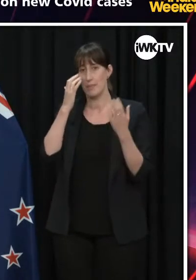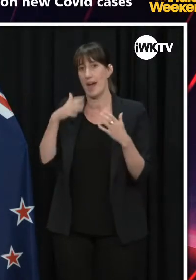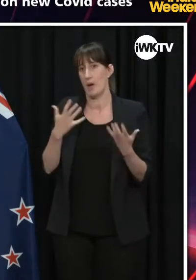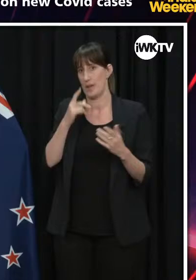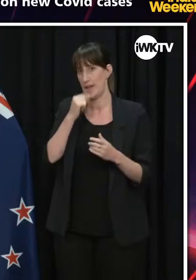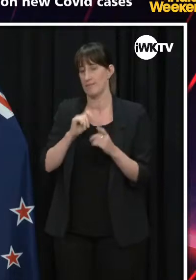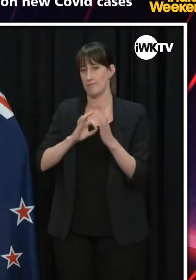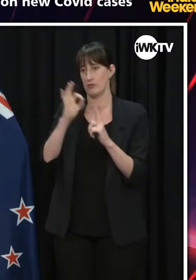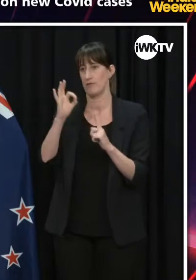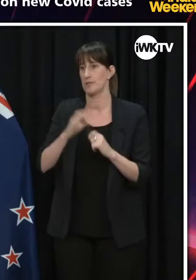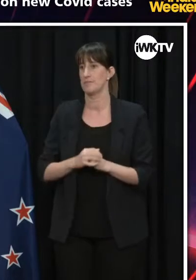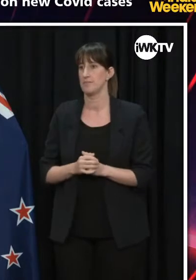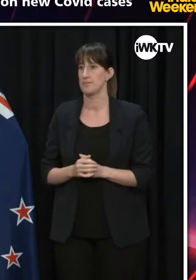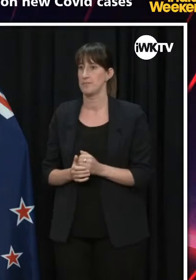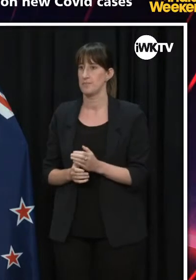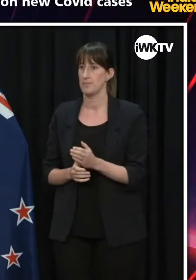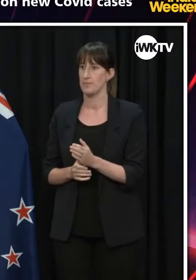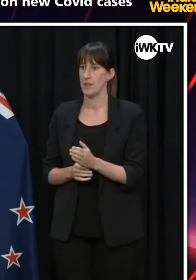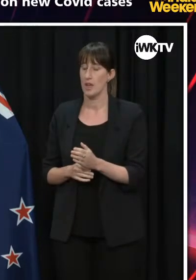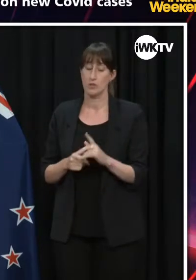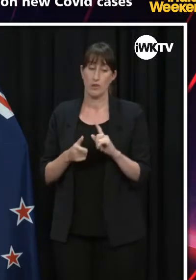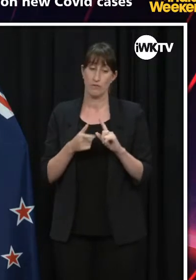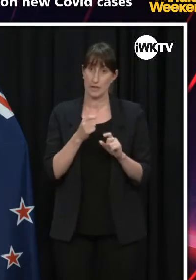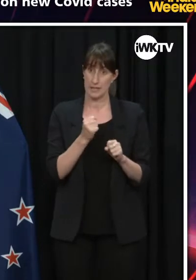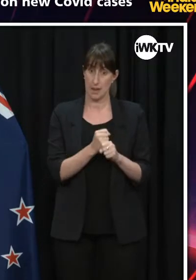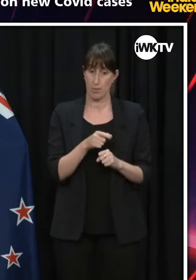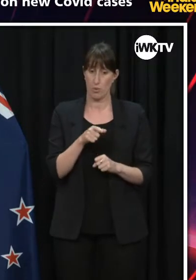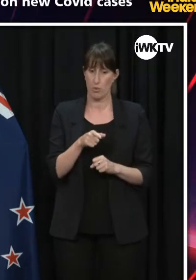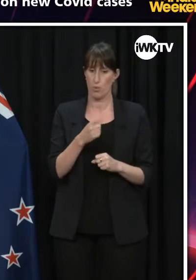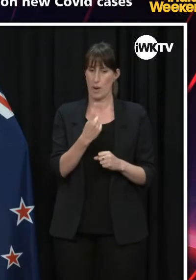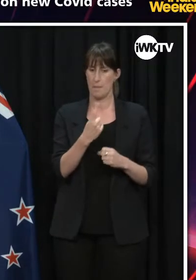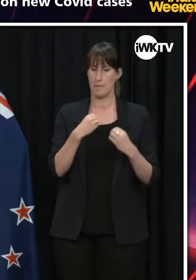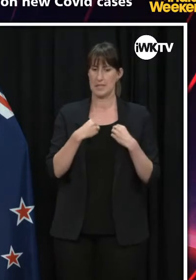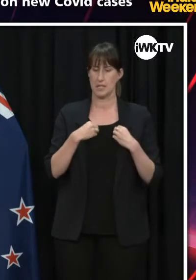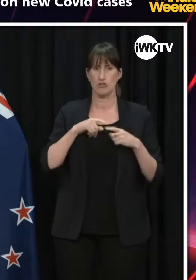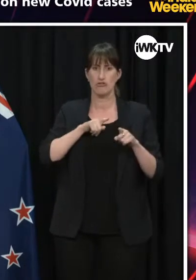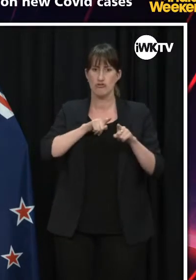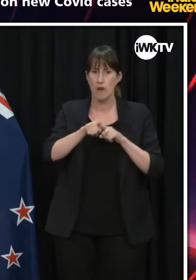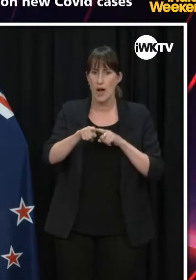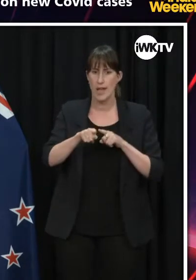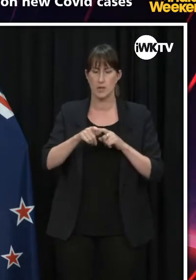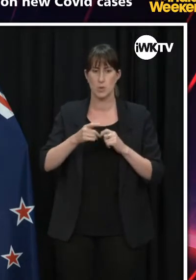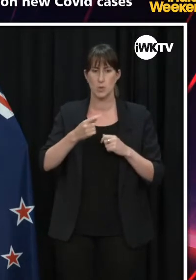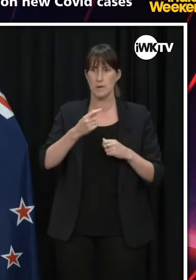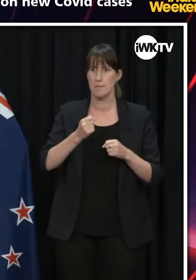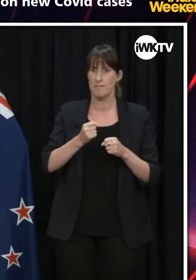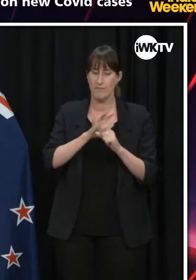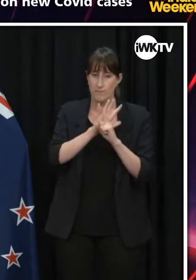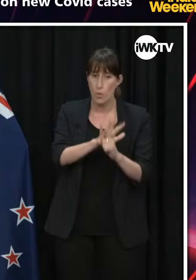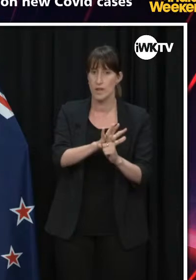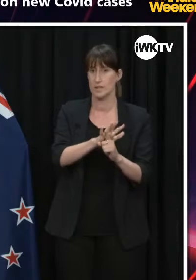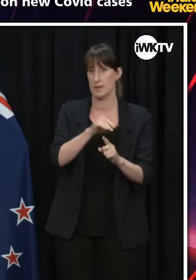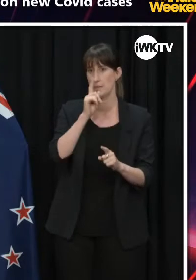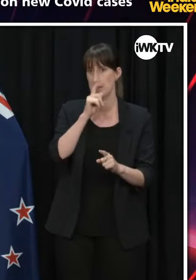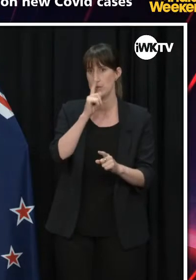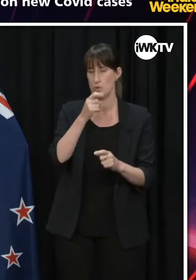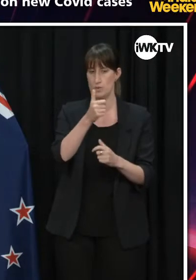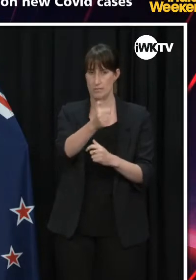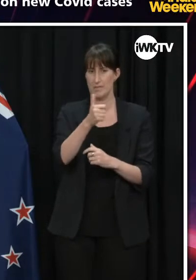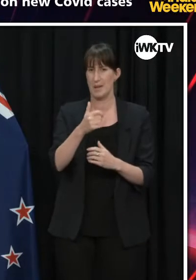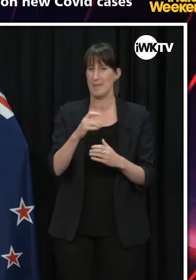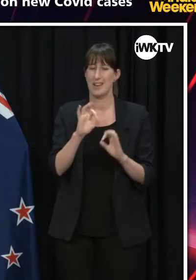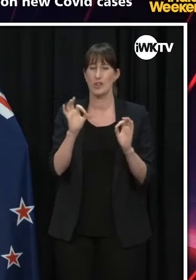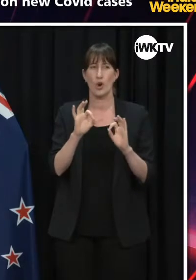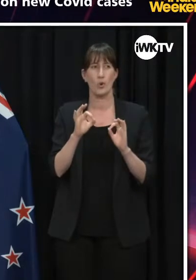particular instance, the business was trying to enforce it and they had nothing to, enforceable to back them up. Is there something other than a blanket